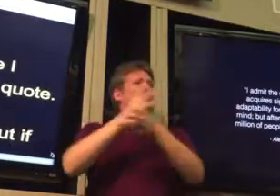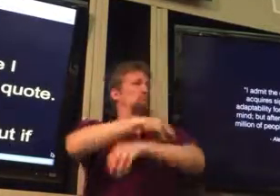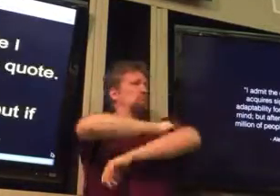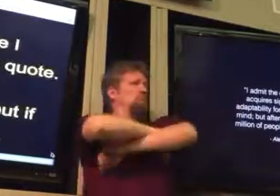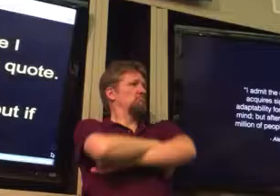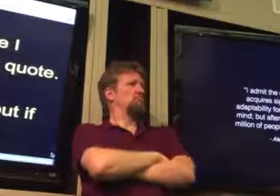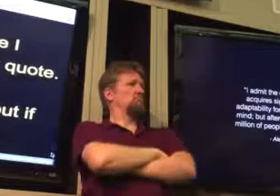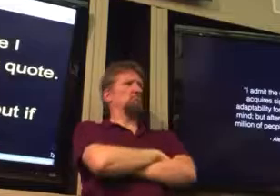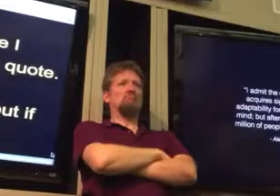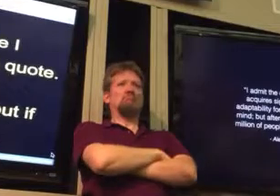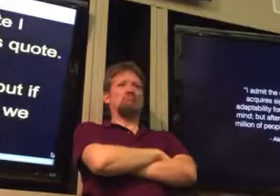world, right?